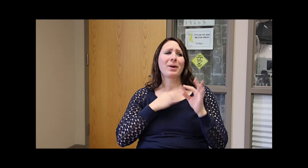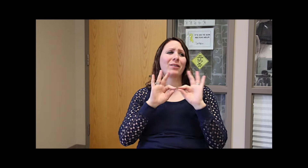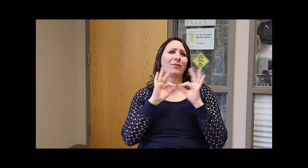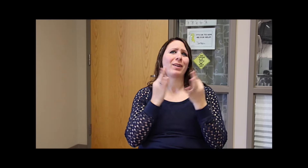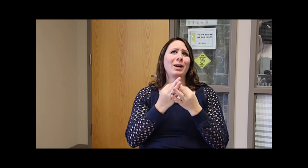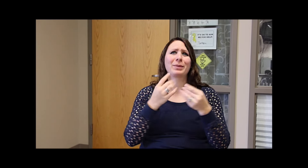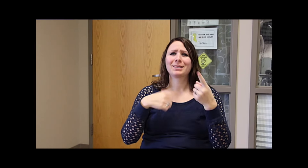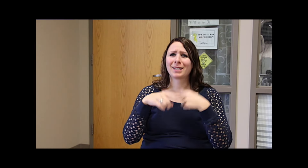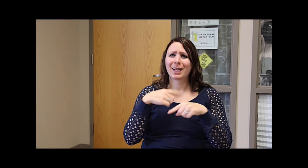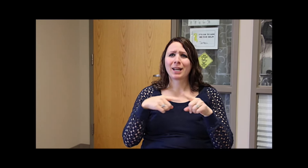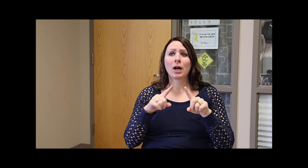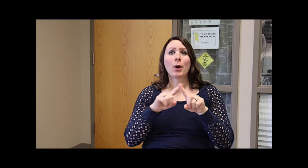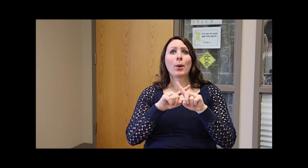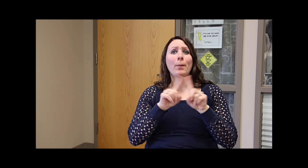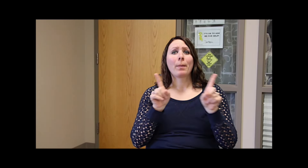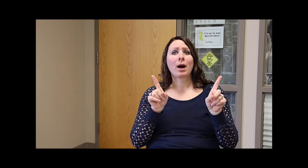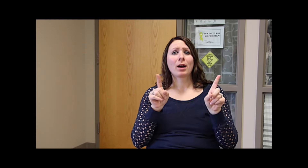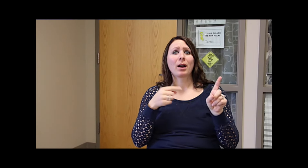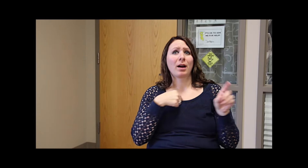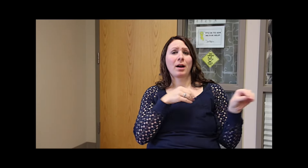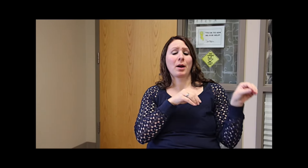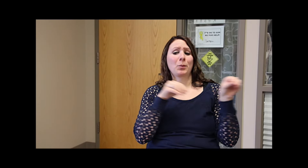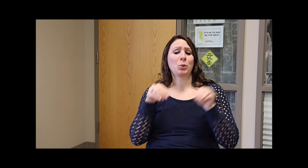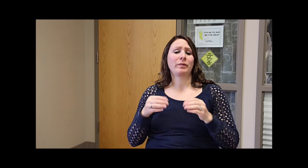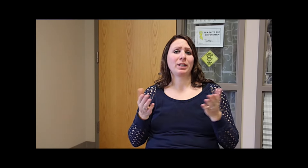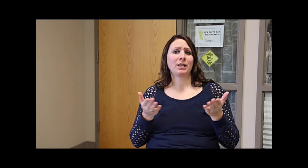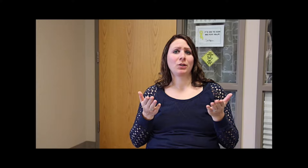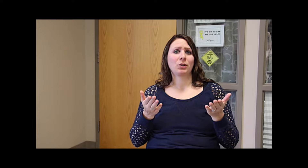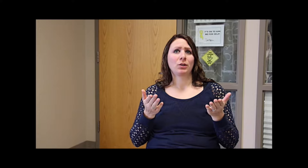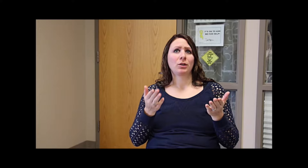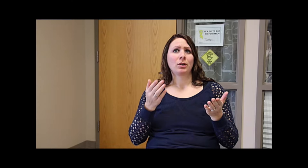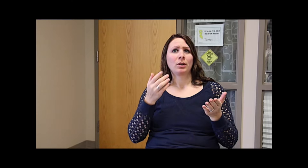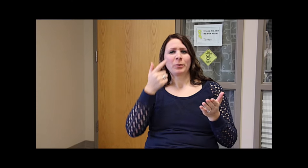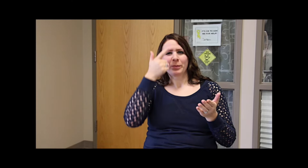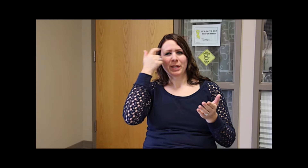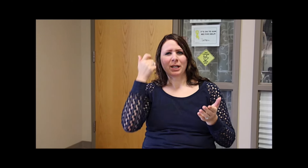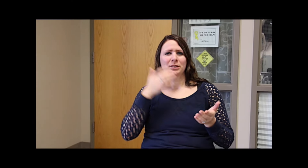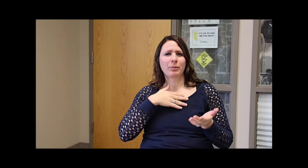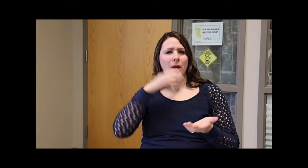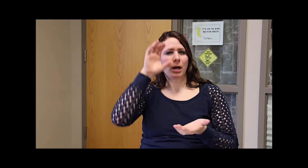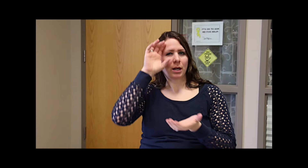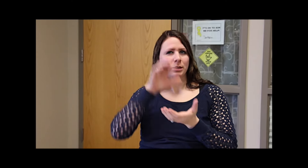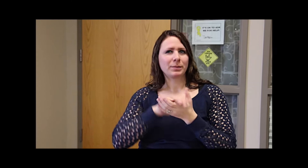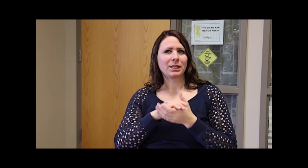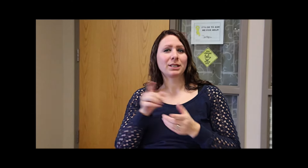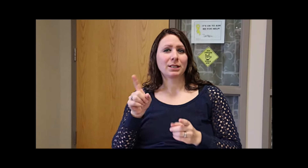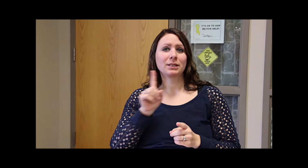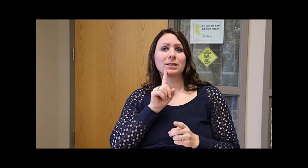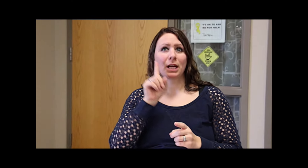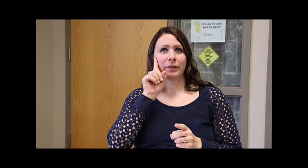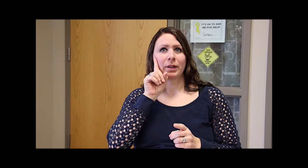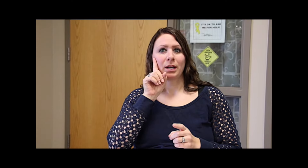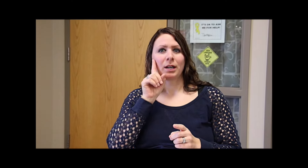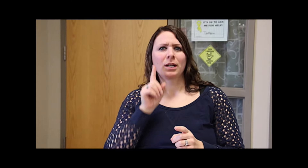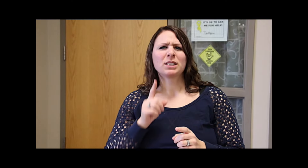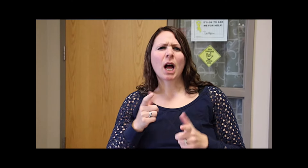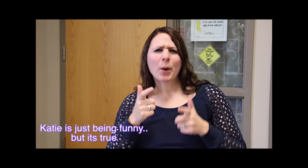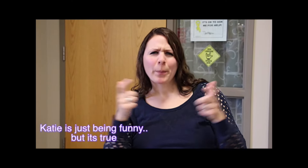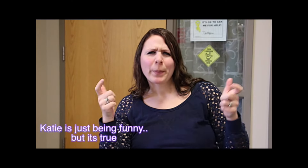signed, my family signed. But I moved here because my husband grew up here and he is deaf. It was